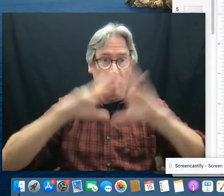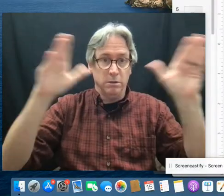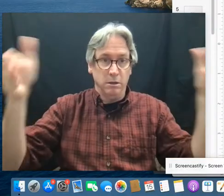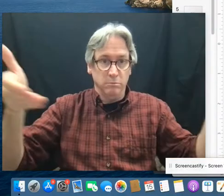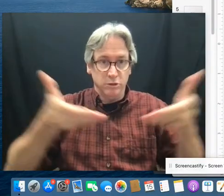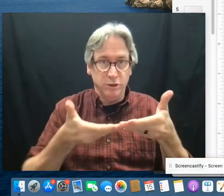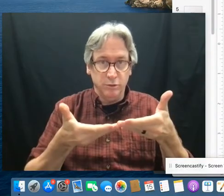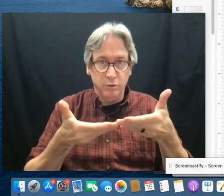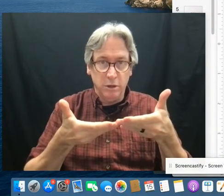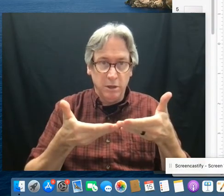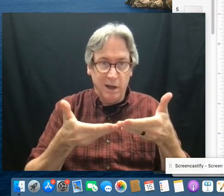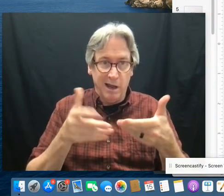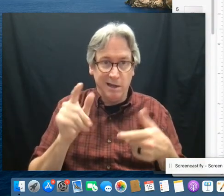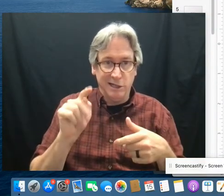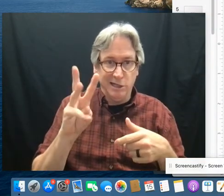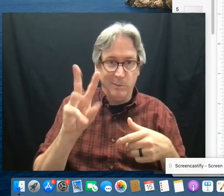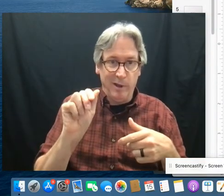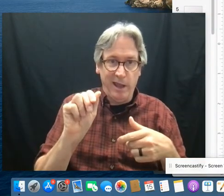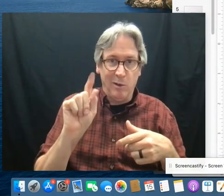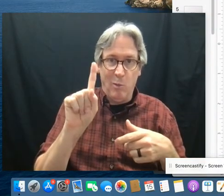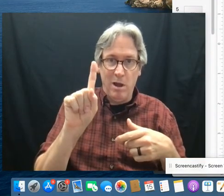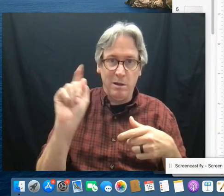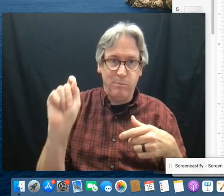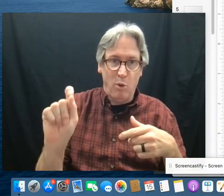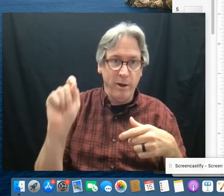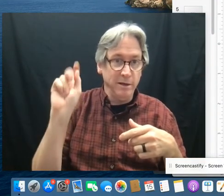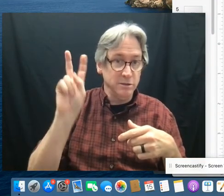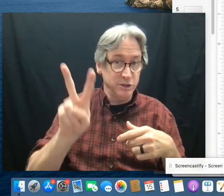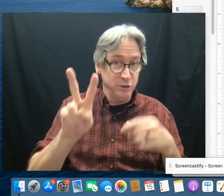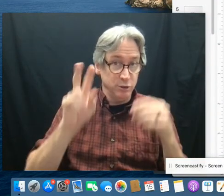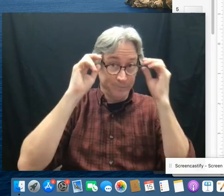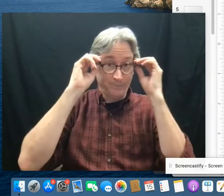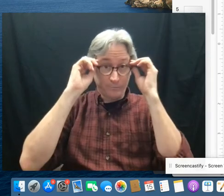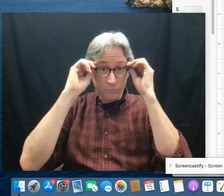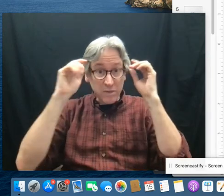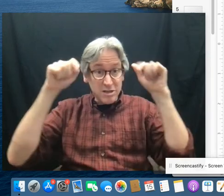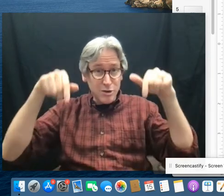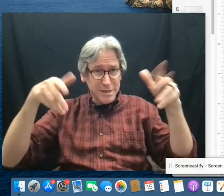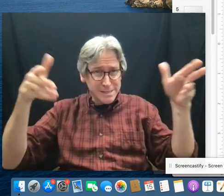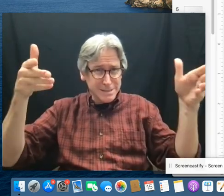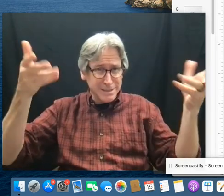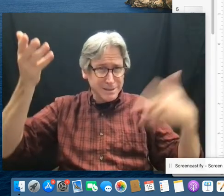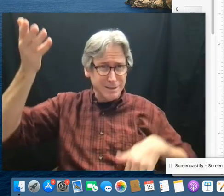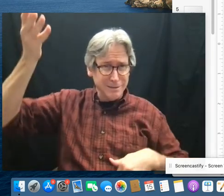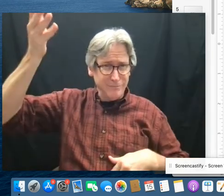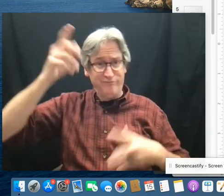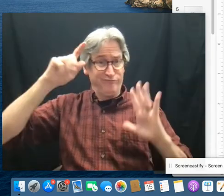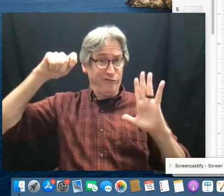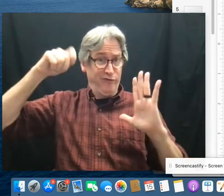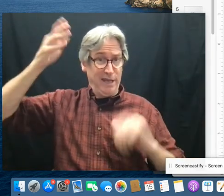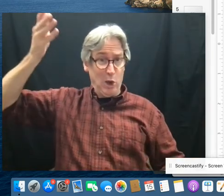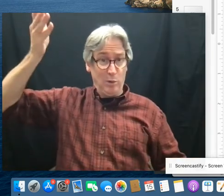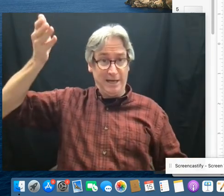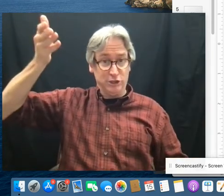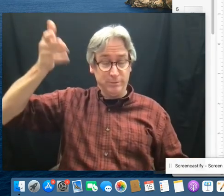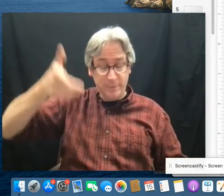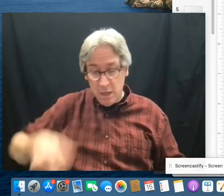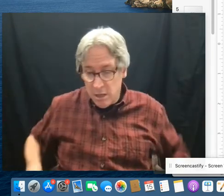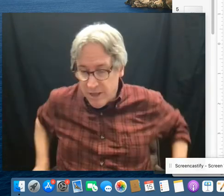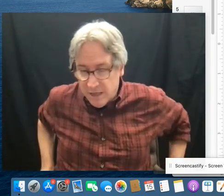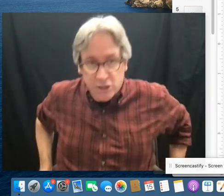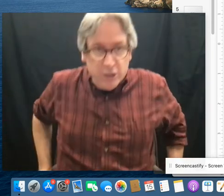Okay, welcome to TWA 1.2. So this is the video